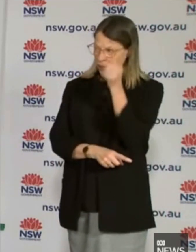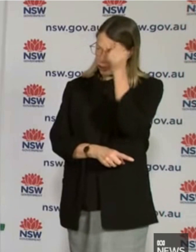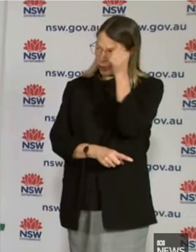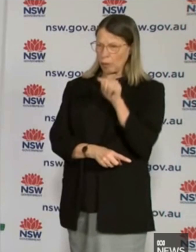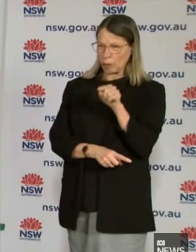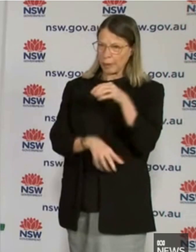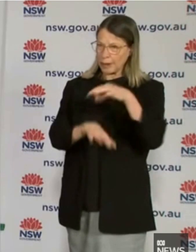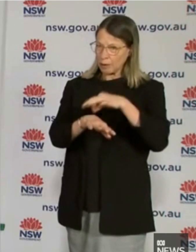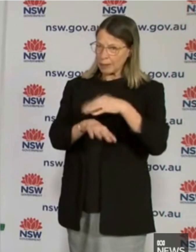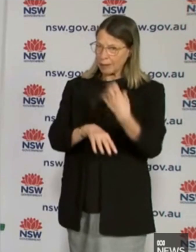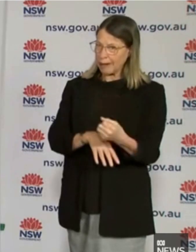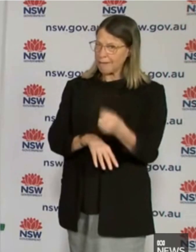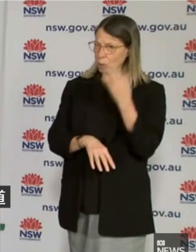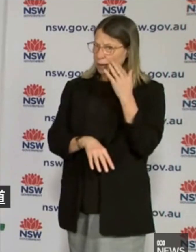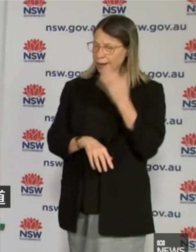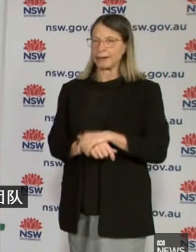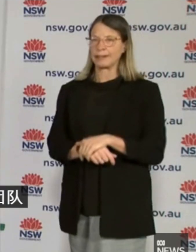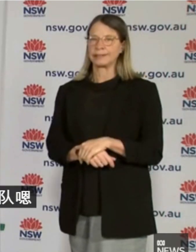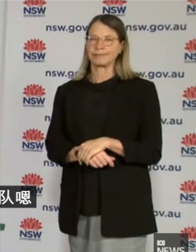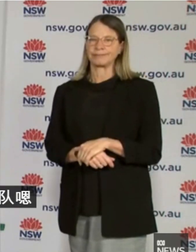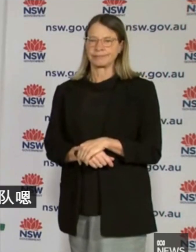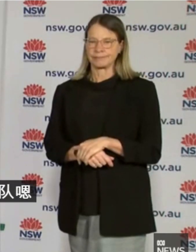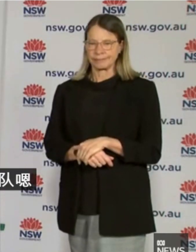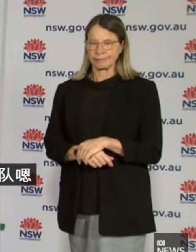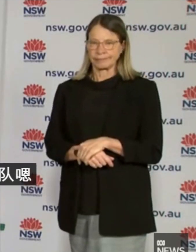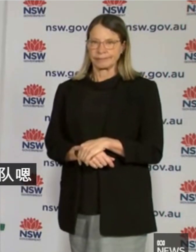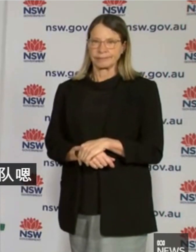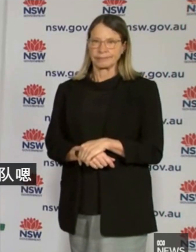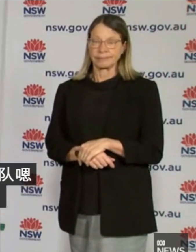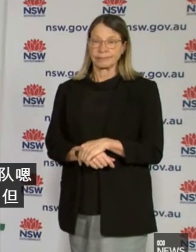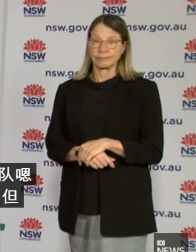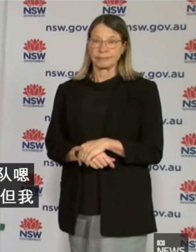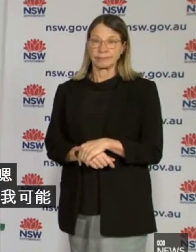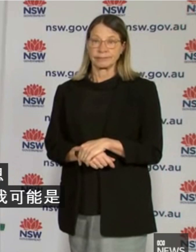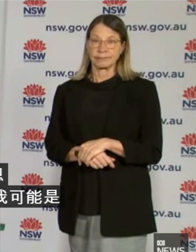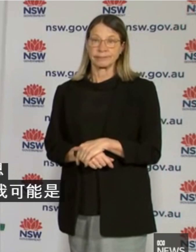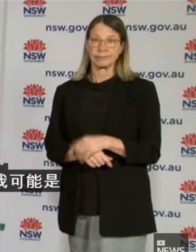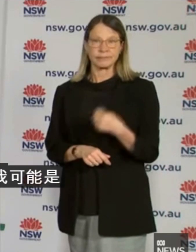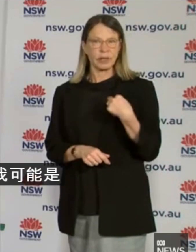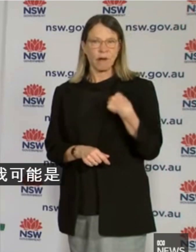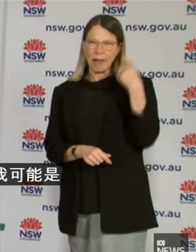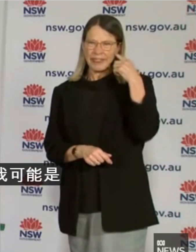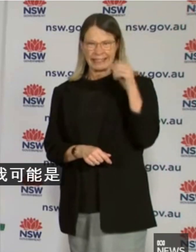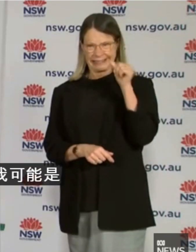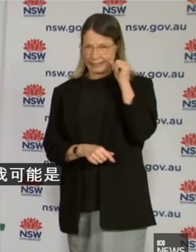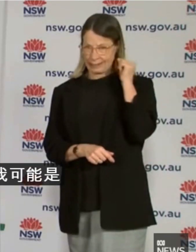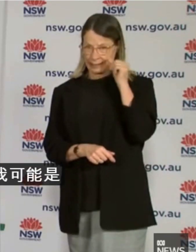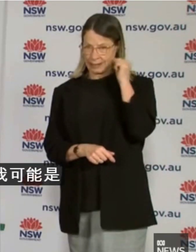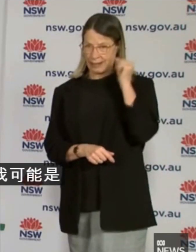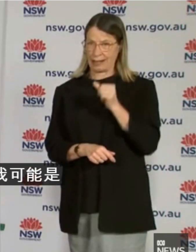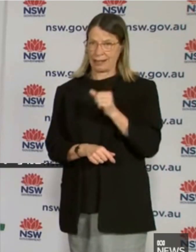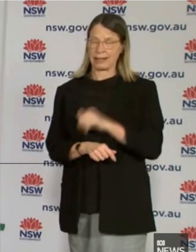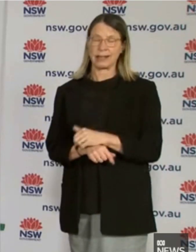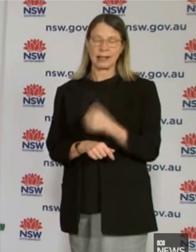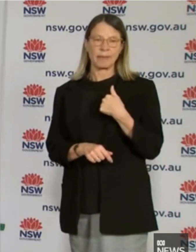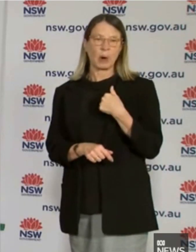this incident? Yes, look, I'm aware that the team knew of it yesterday, but I might be wrong in that, but happy to